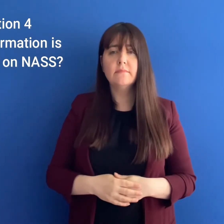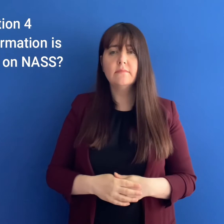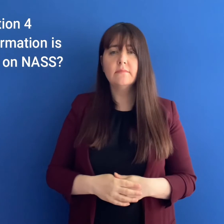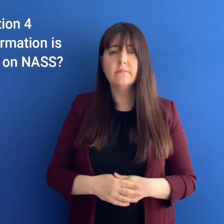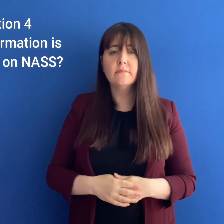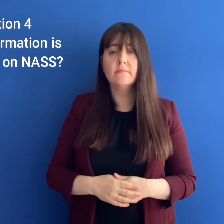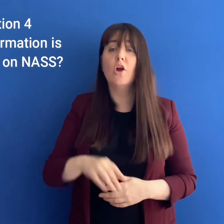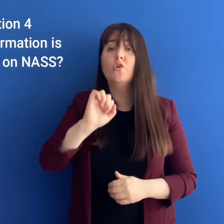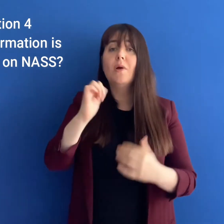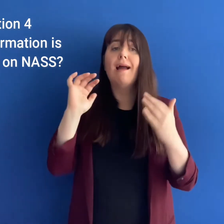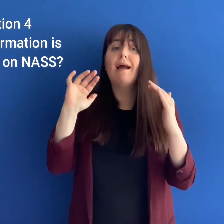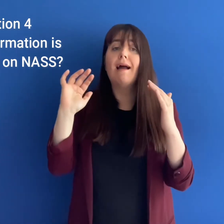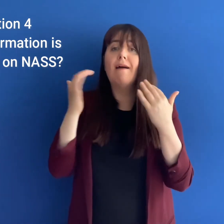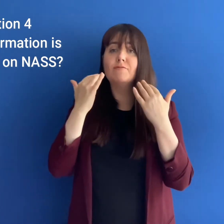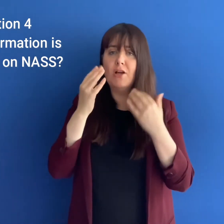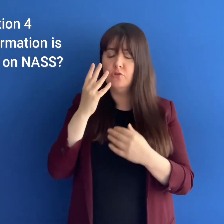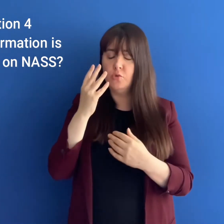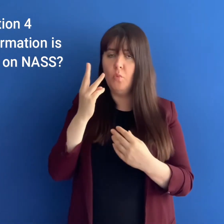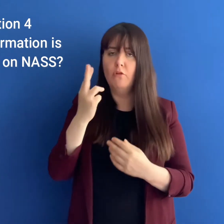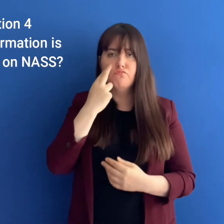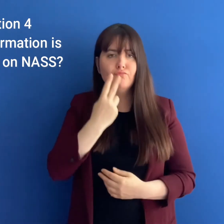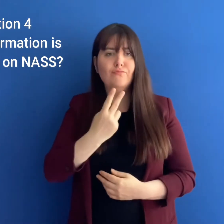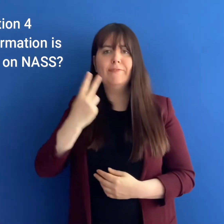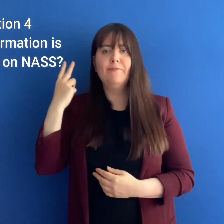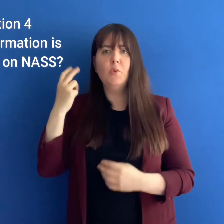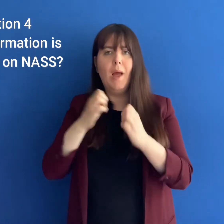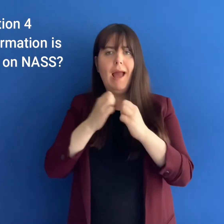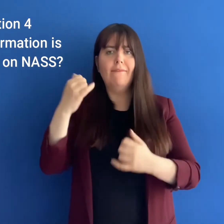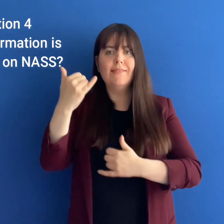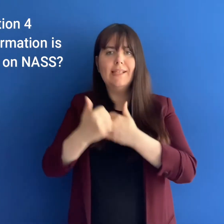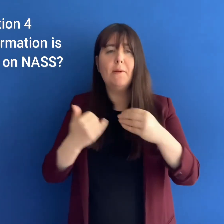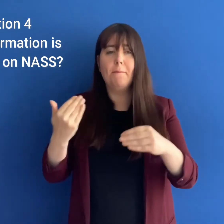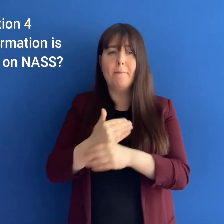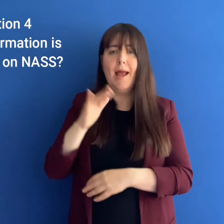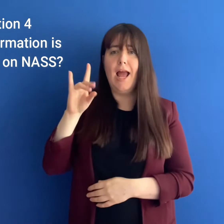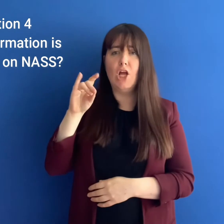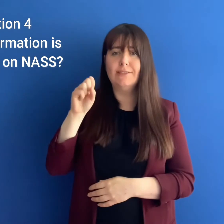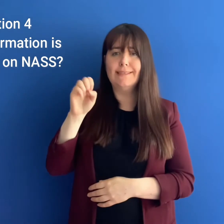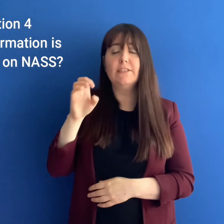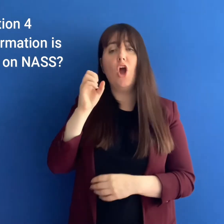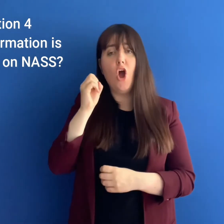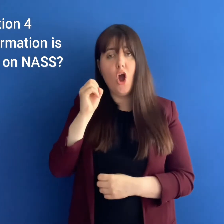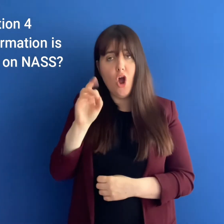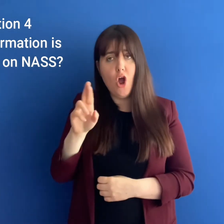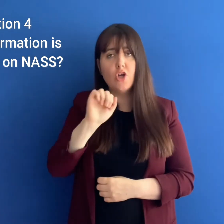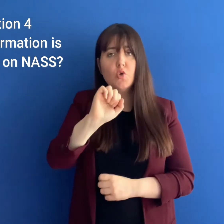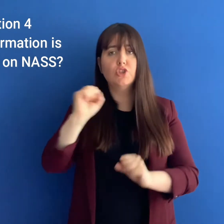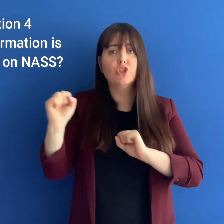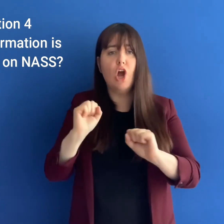Your information will be reviewed every year by the HSE or by your service provider.